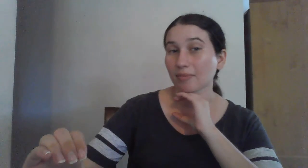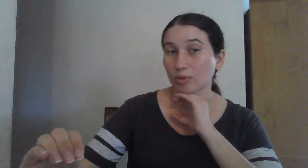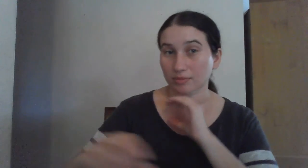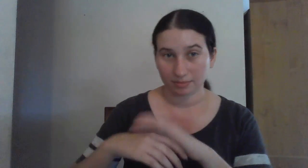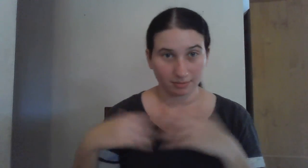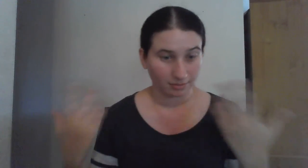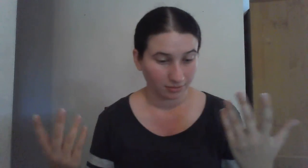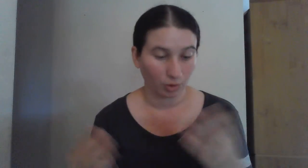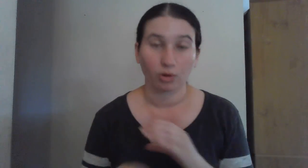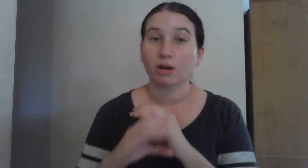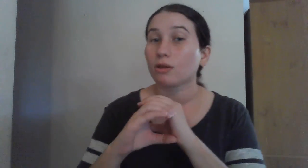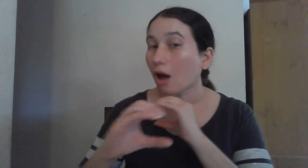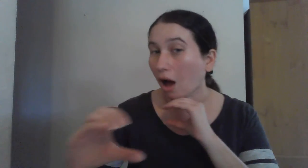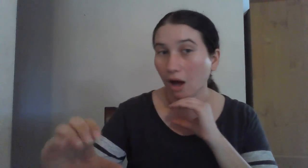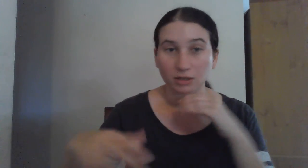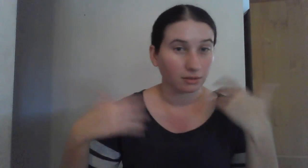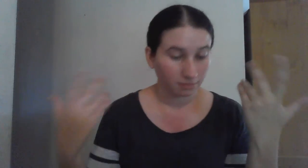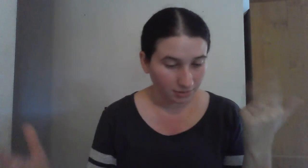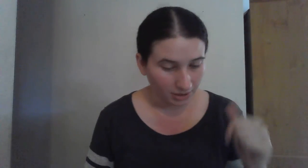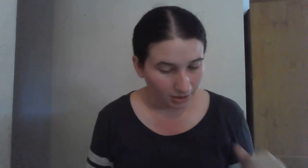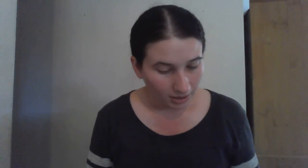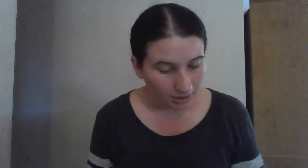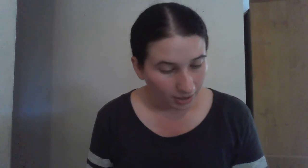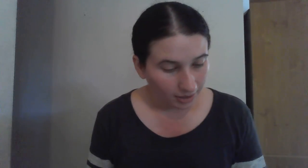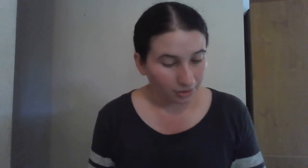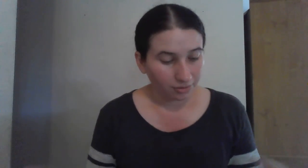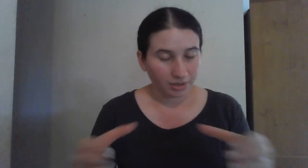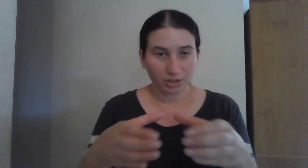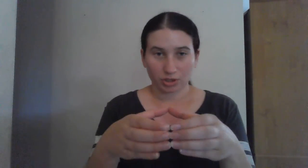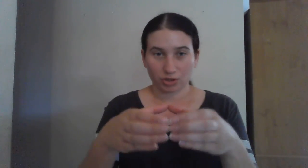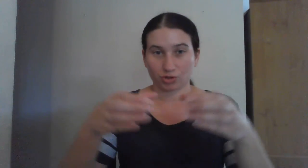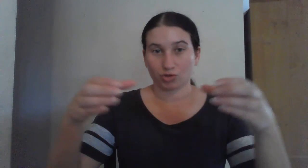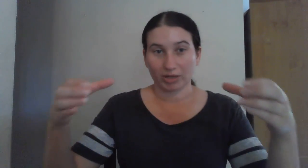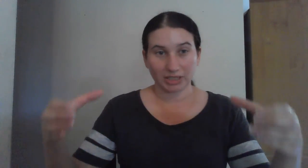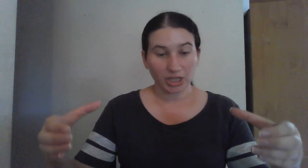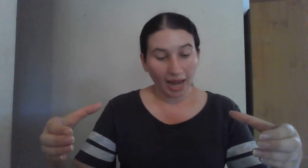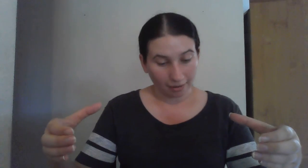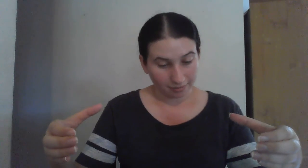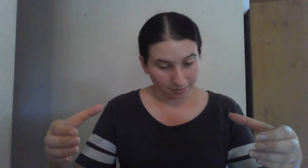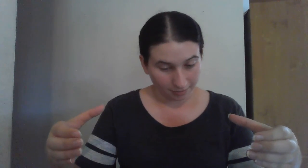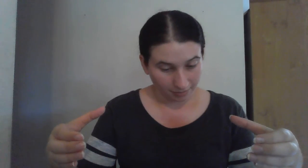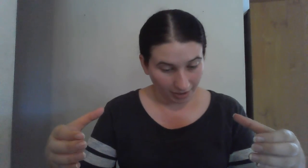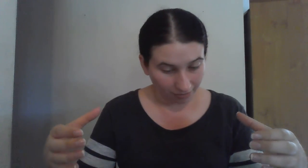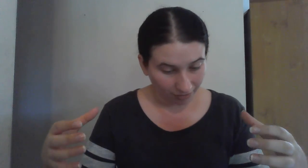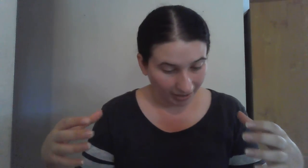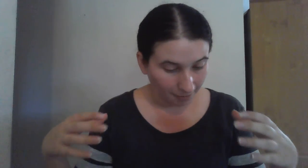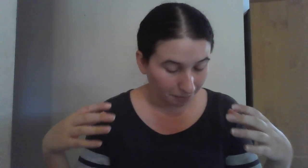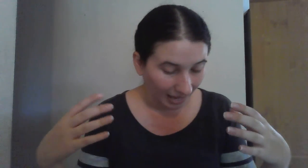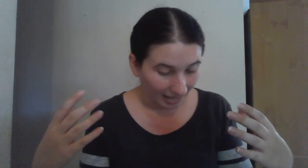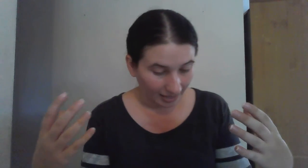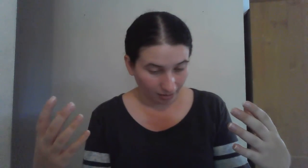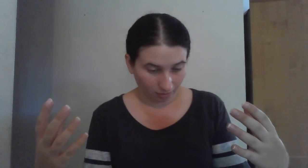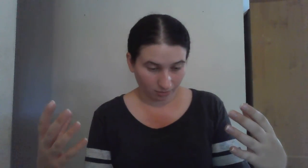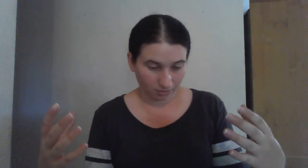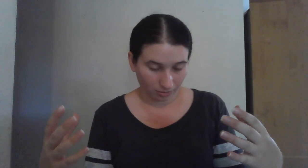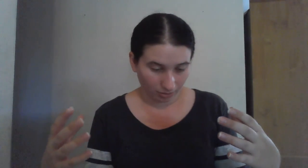cable, or a log. And then you can just stretch it out, right? For like a pail, or